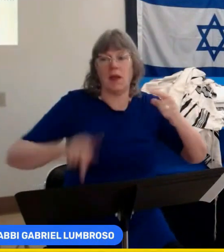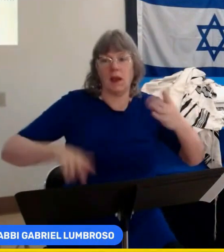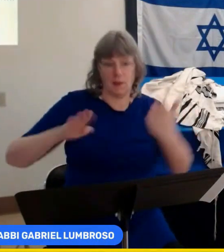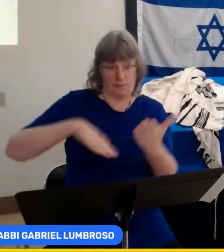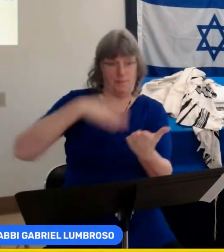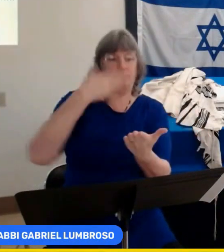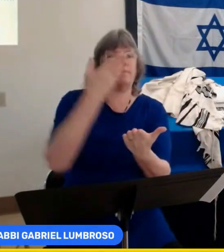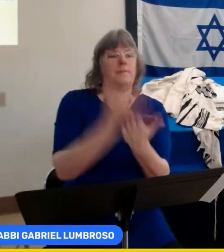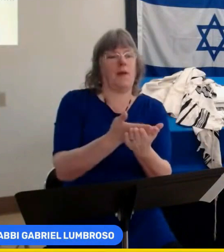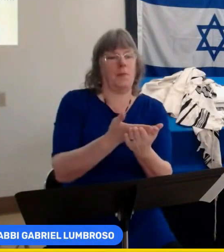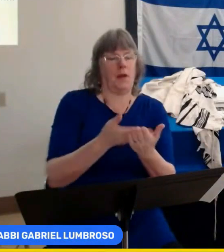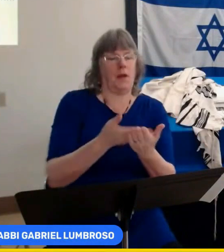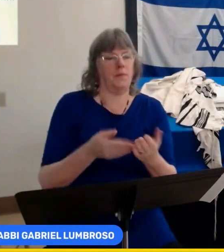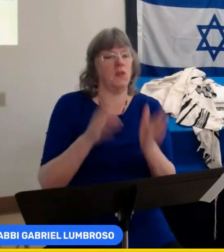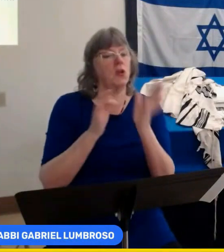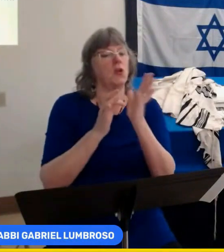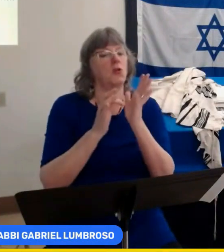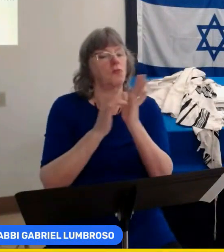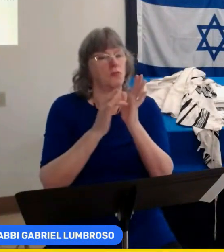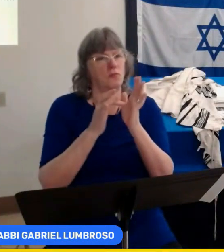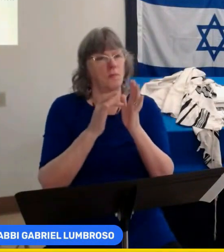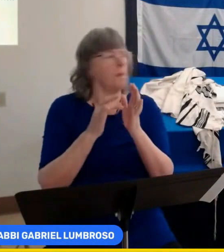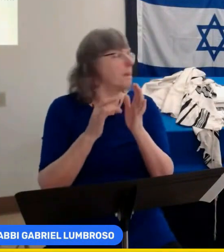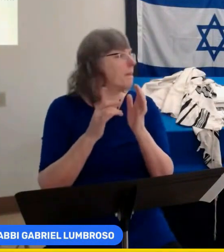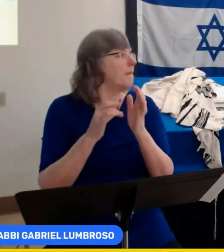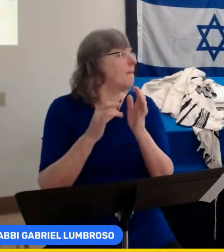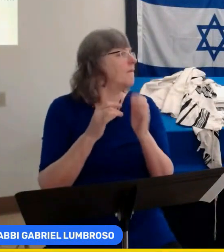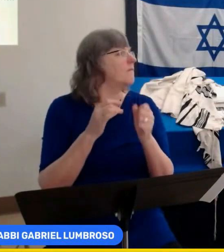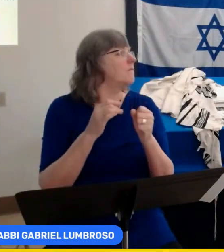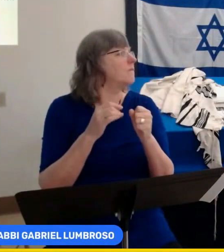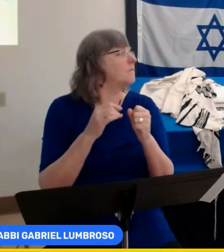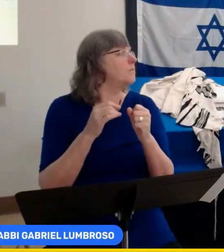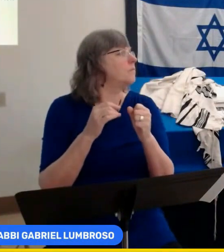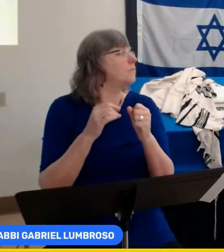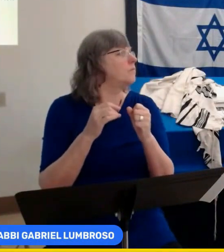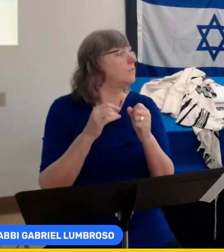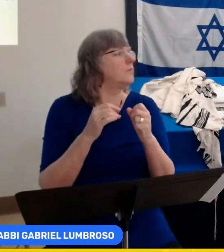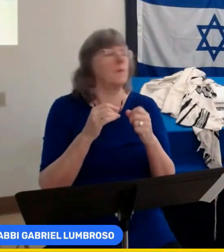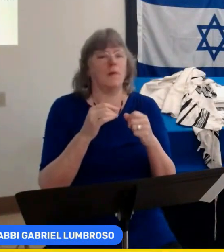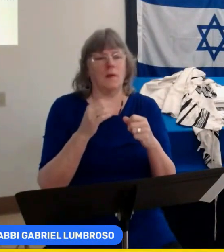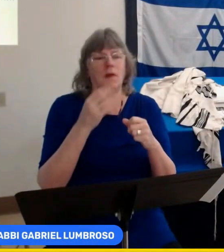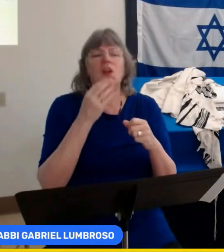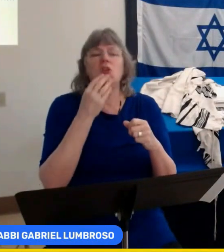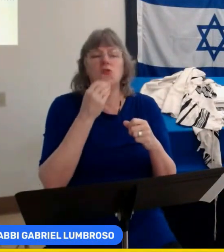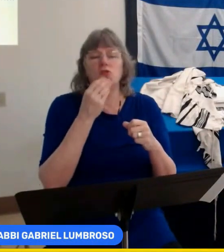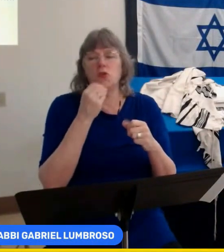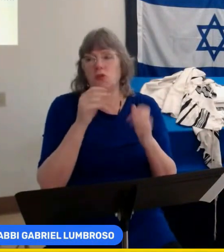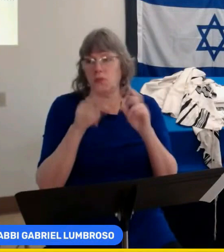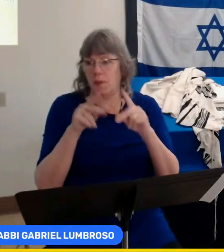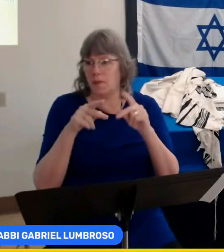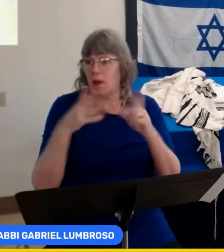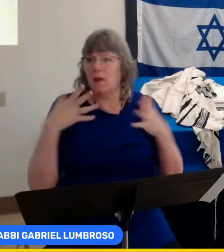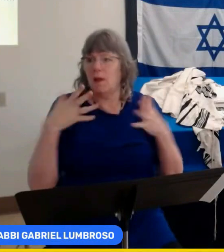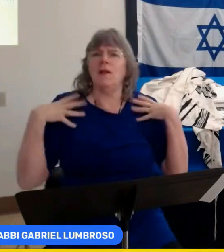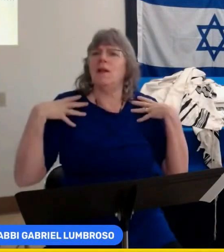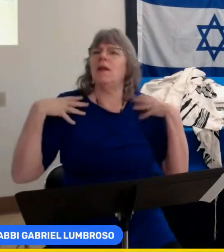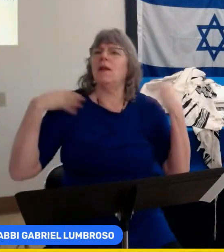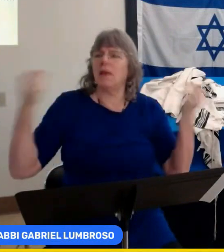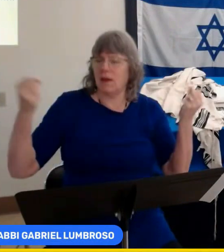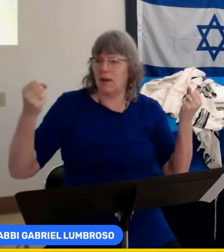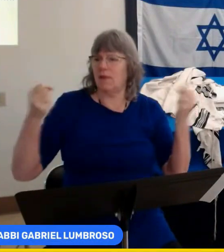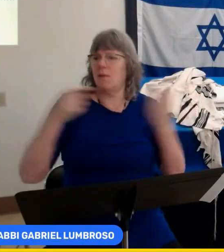of the Jewish people at that time. They equated that with healing from leprosy. They equated